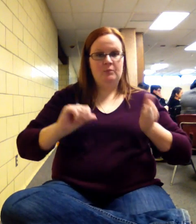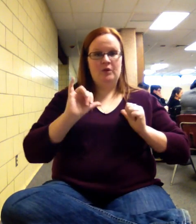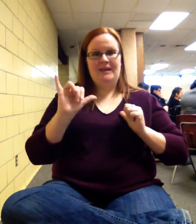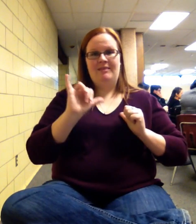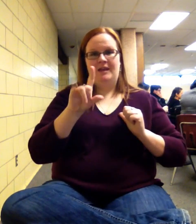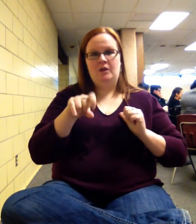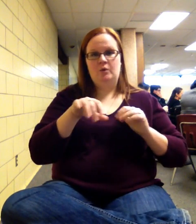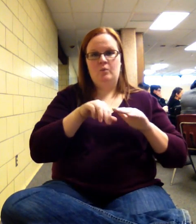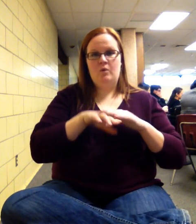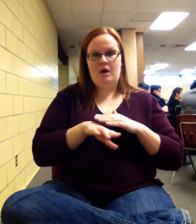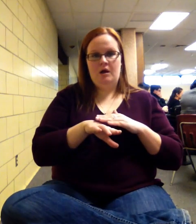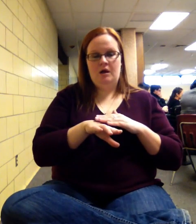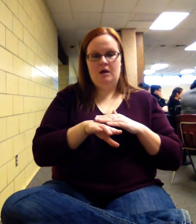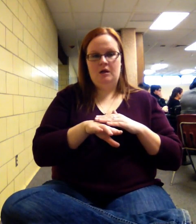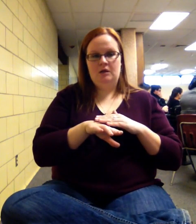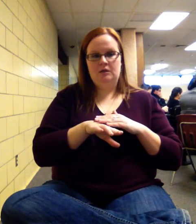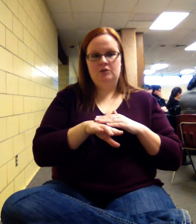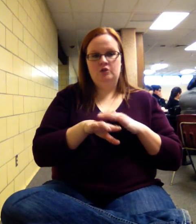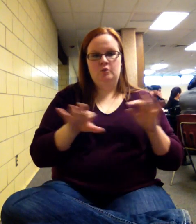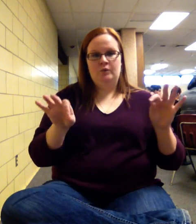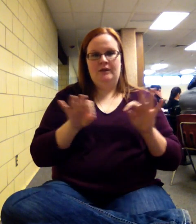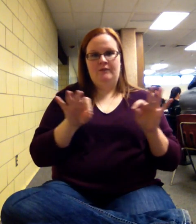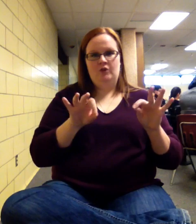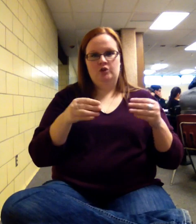into a furniture store.